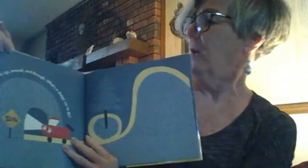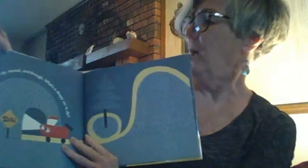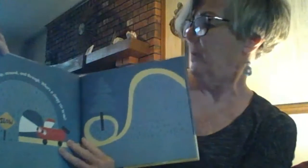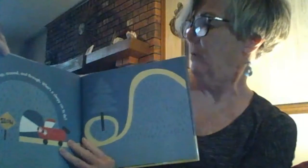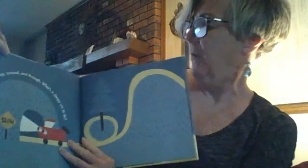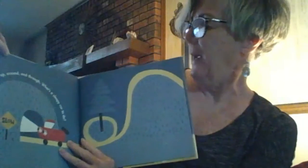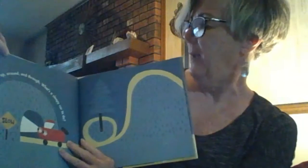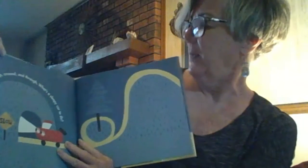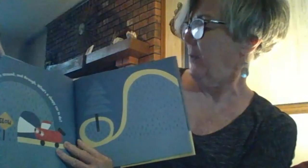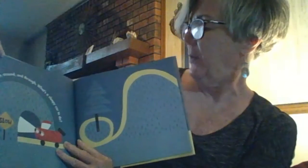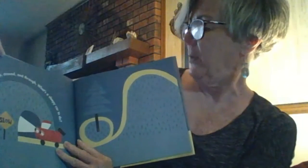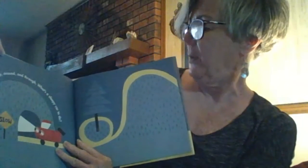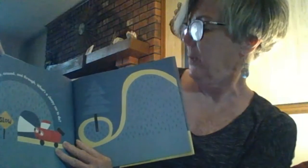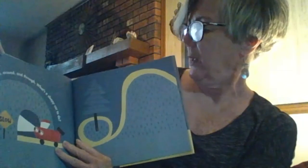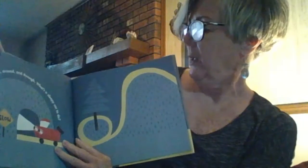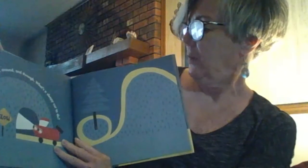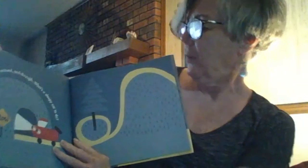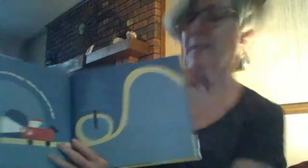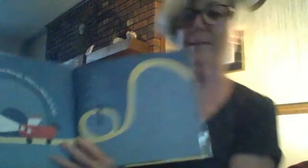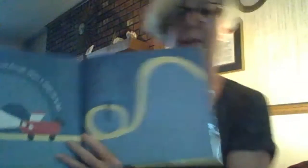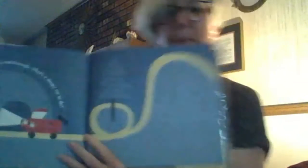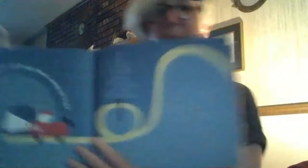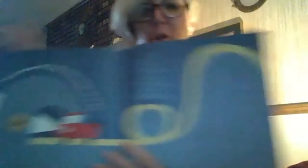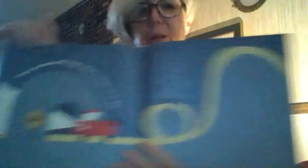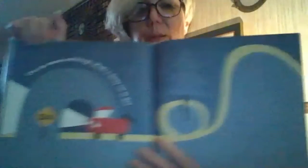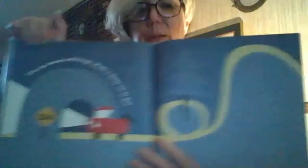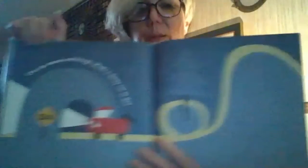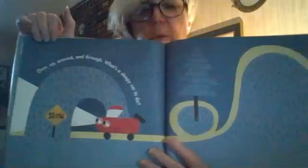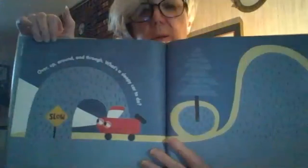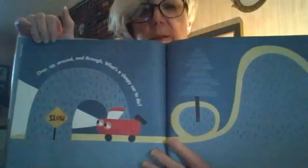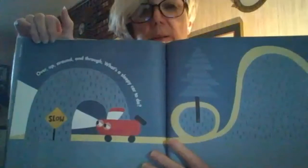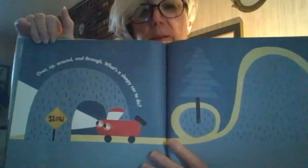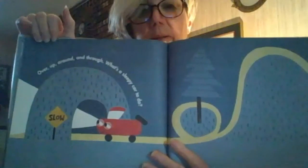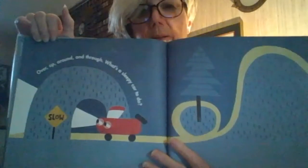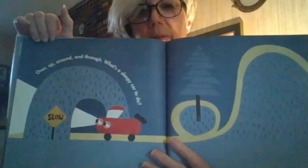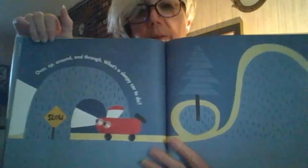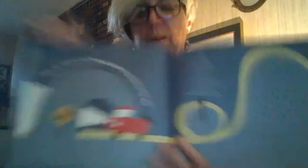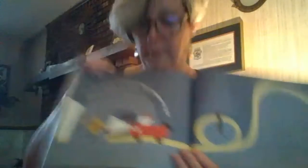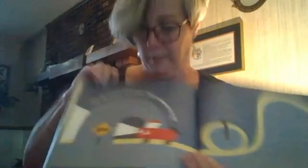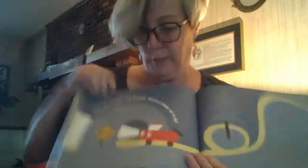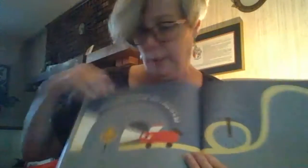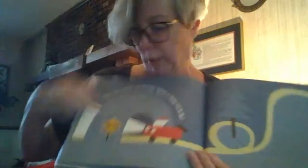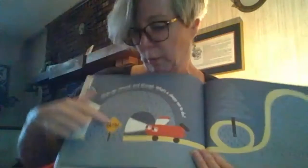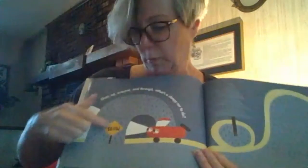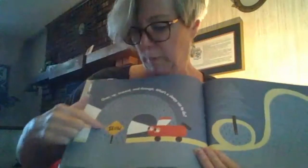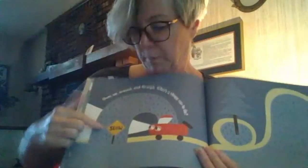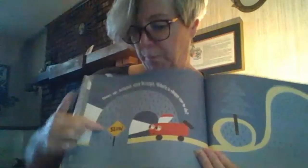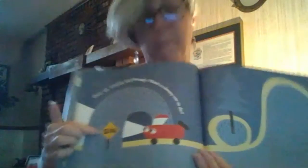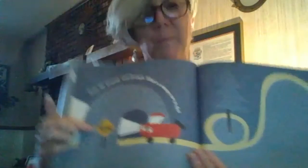Over, up, around, and through. What's a sleepy car to do? It says